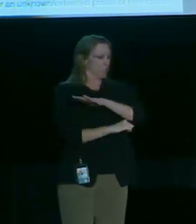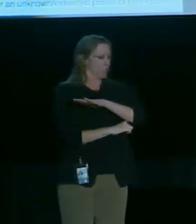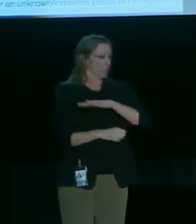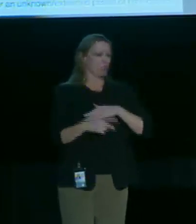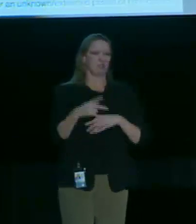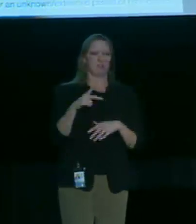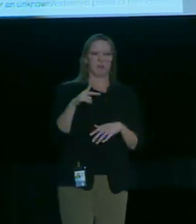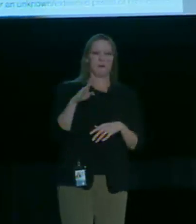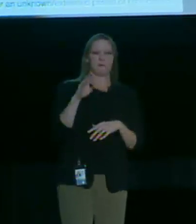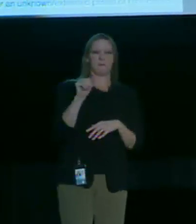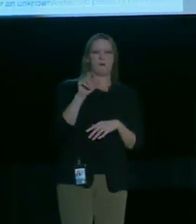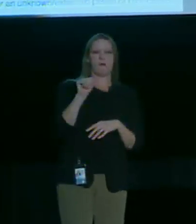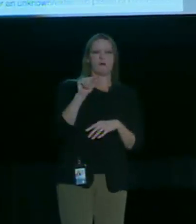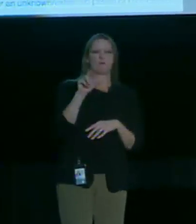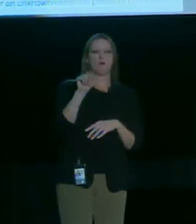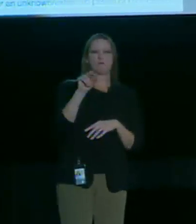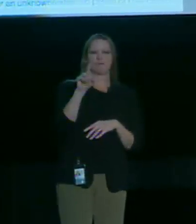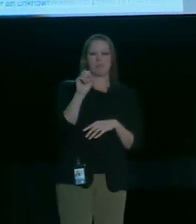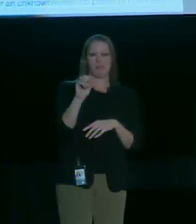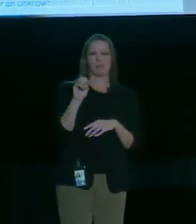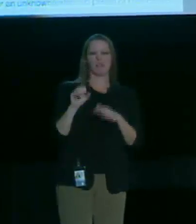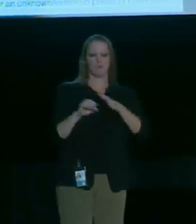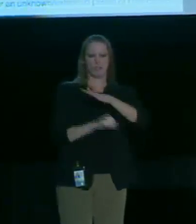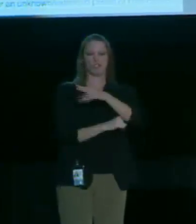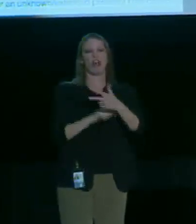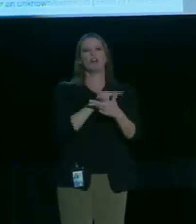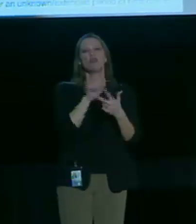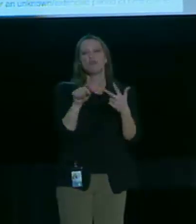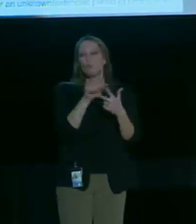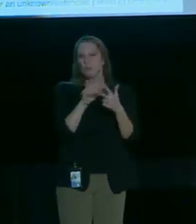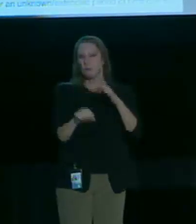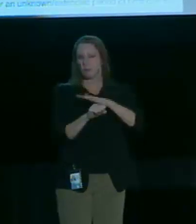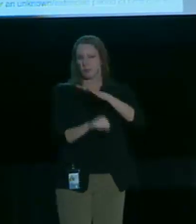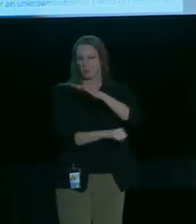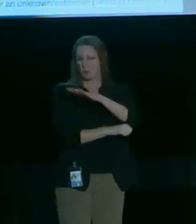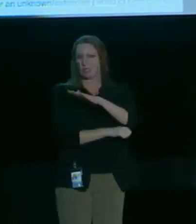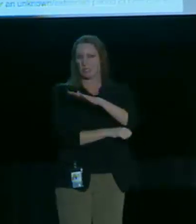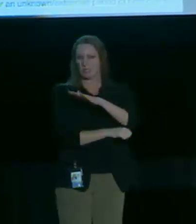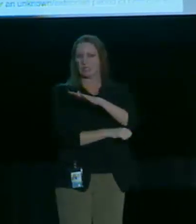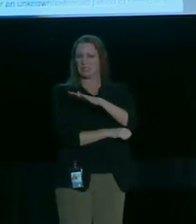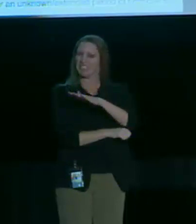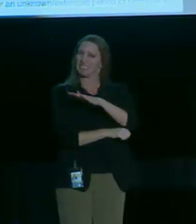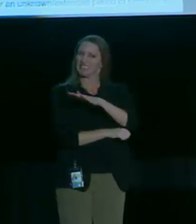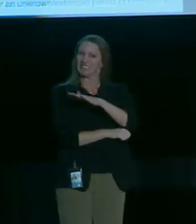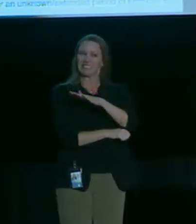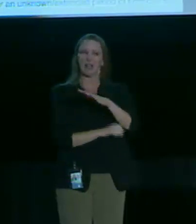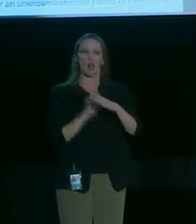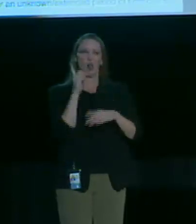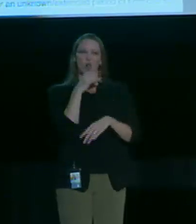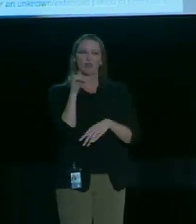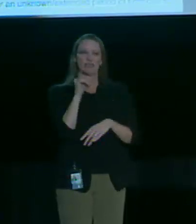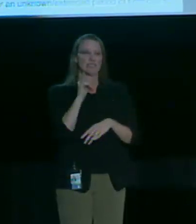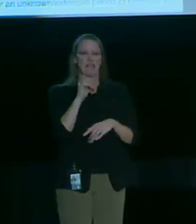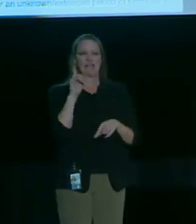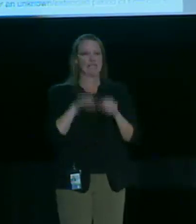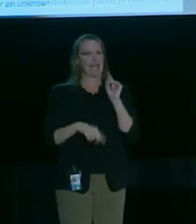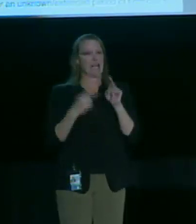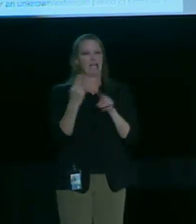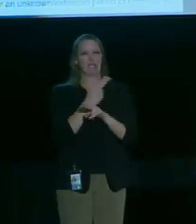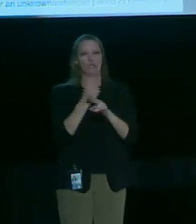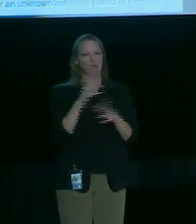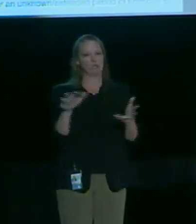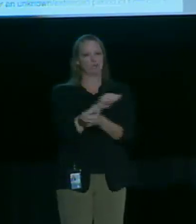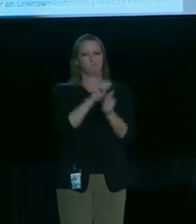Grande Bridge. These 3 bridges have been tentatively condemned by crews that have looked at them, and are going to have to